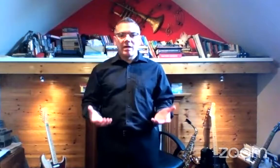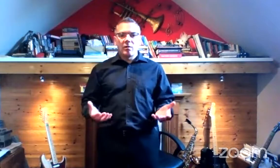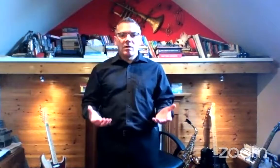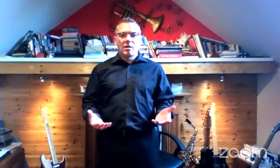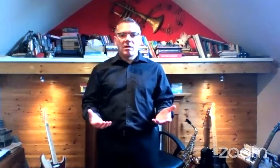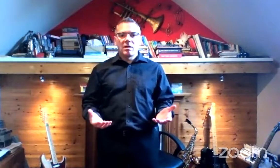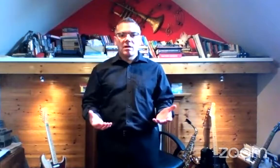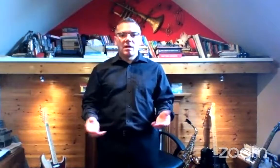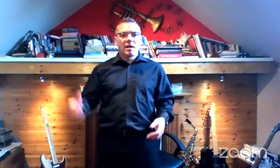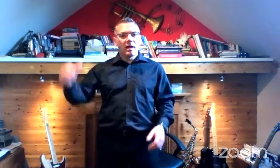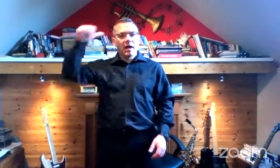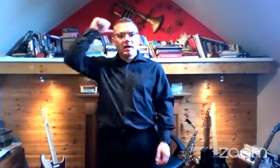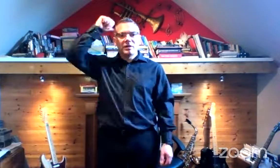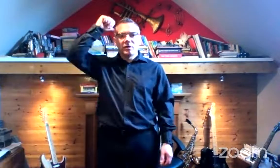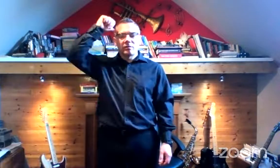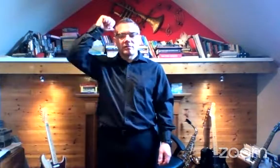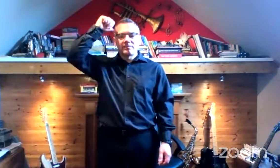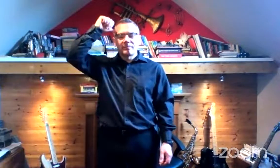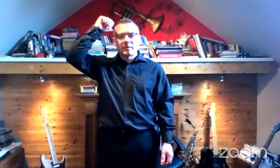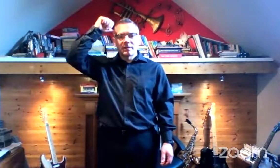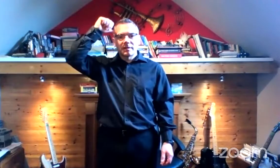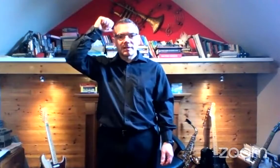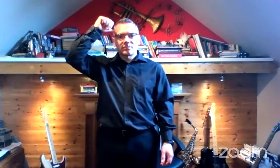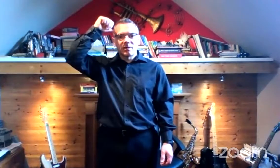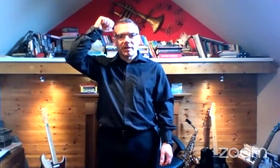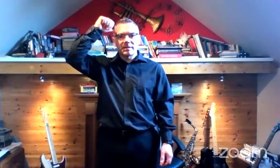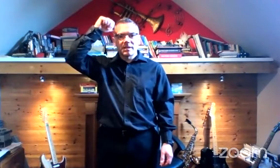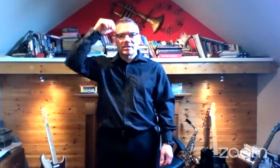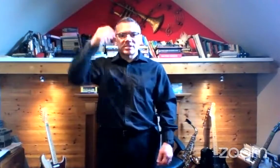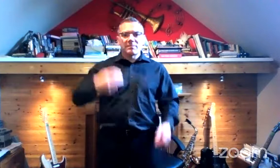Now, I know. Let's rewind.